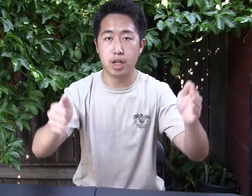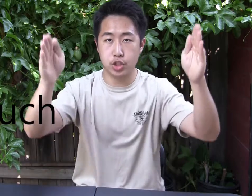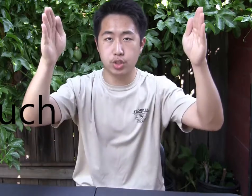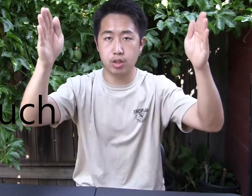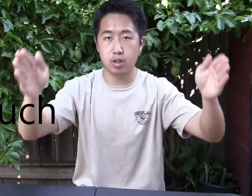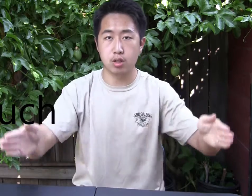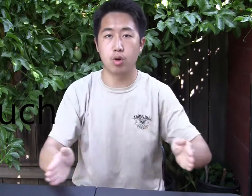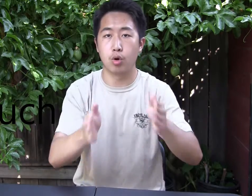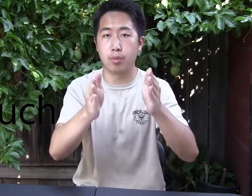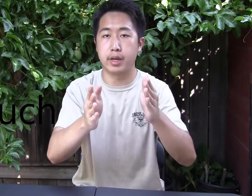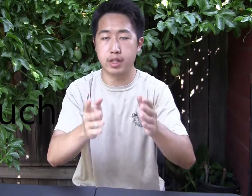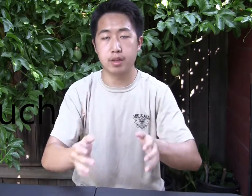Much or many.